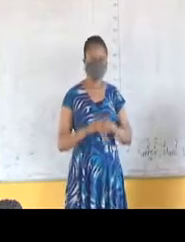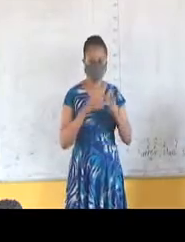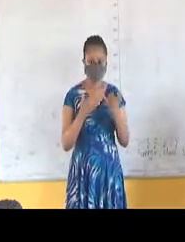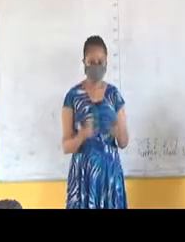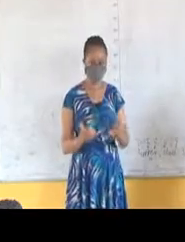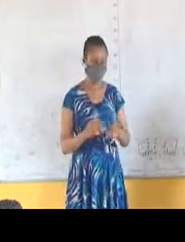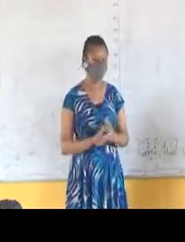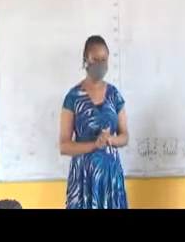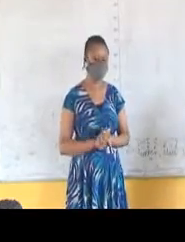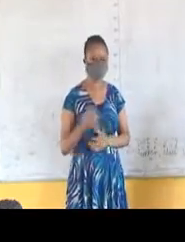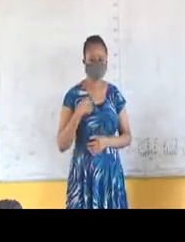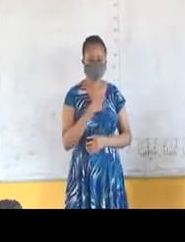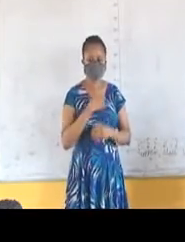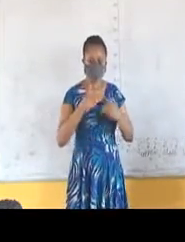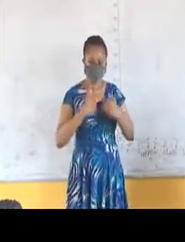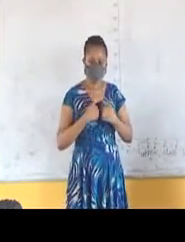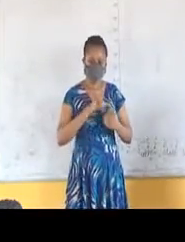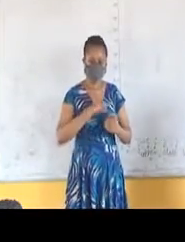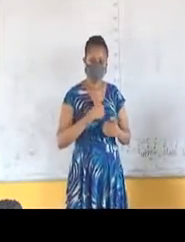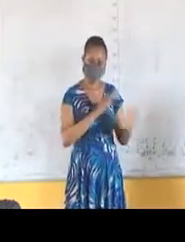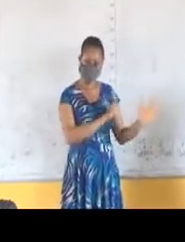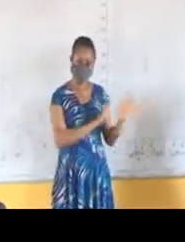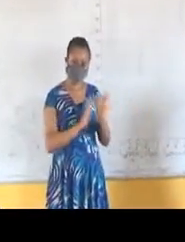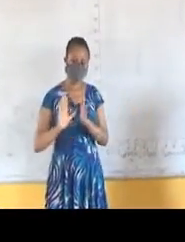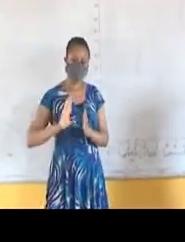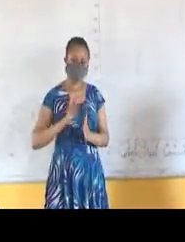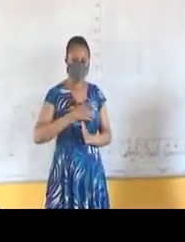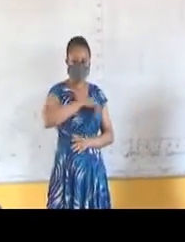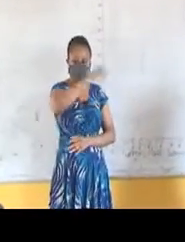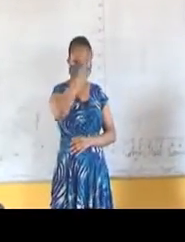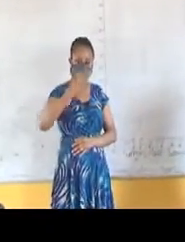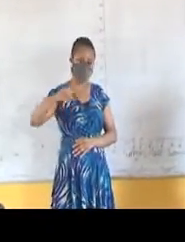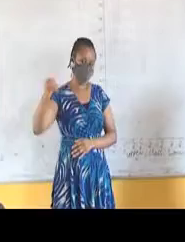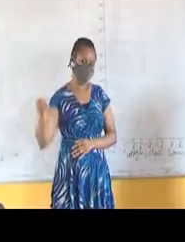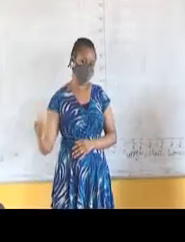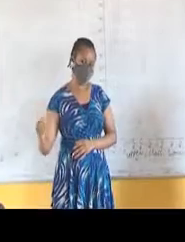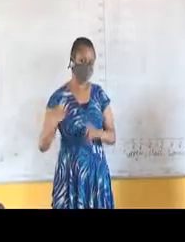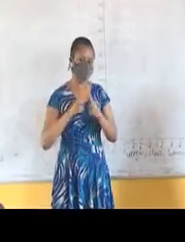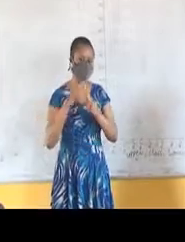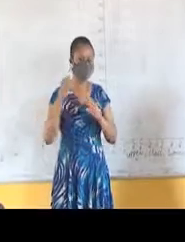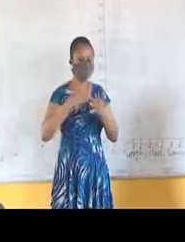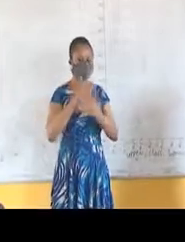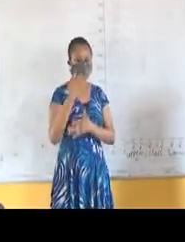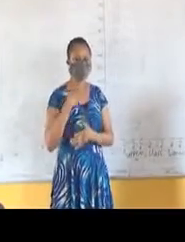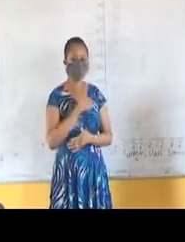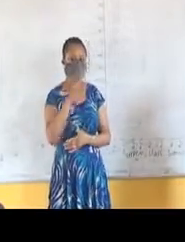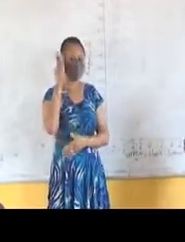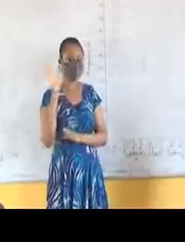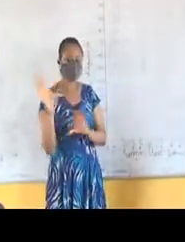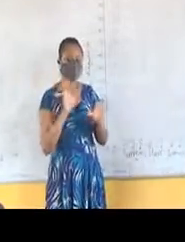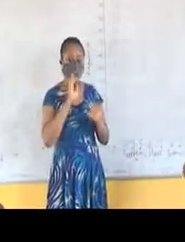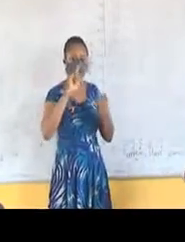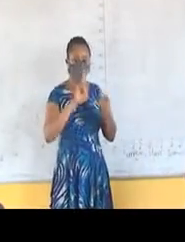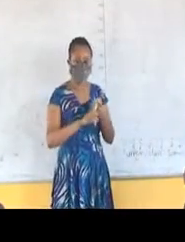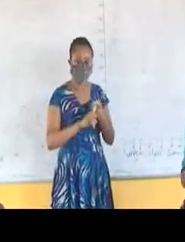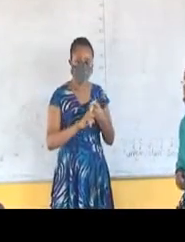Now, we have prepared our graph. So the next thing we do is to